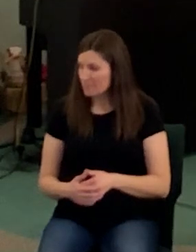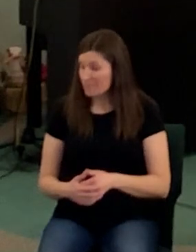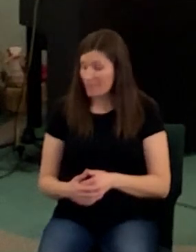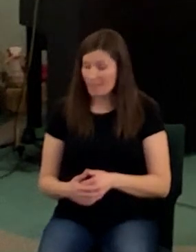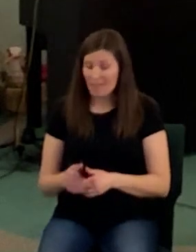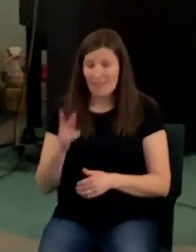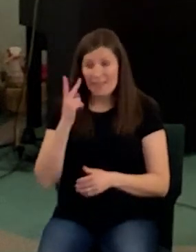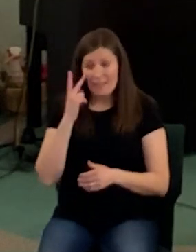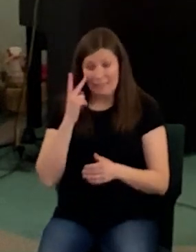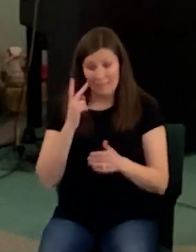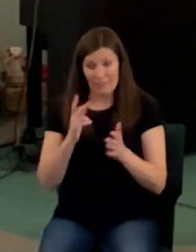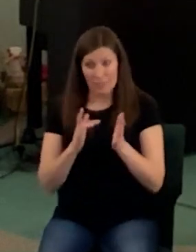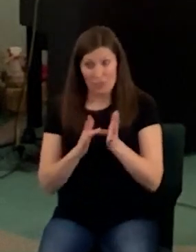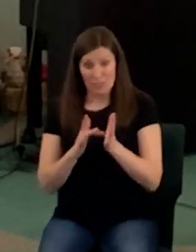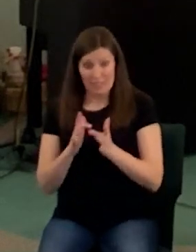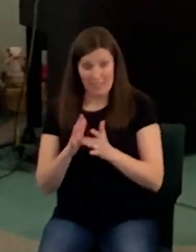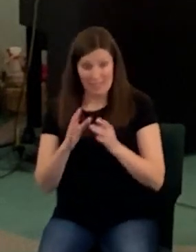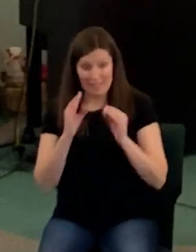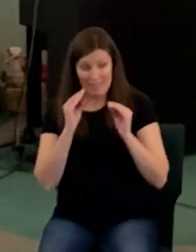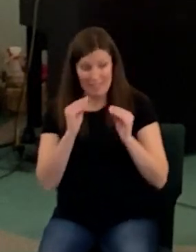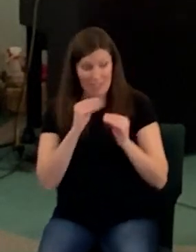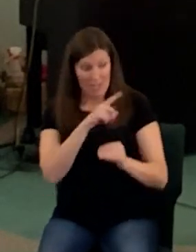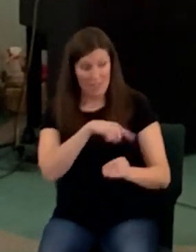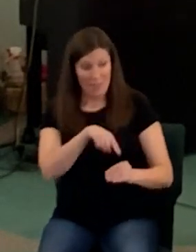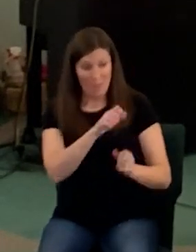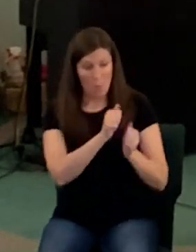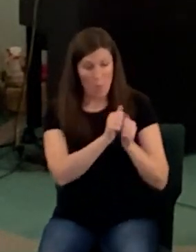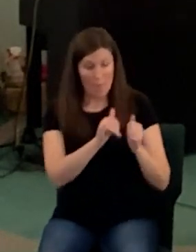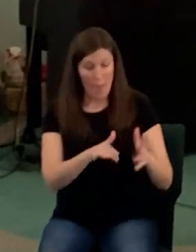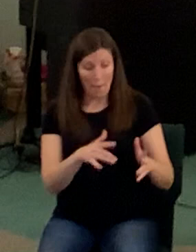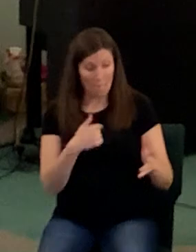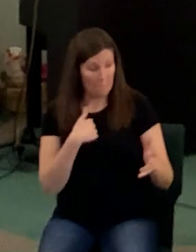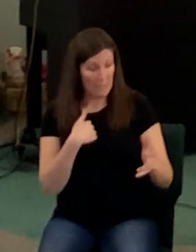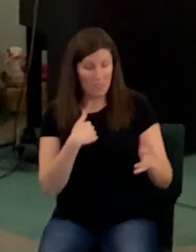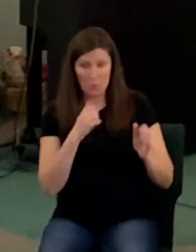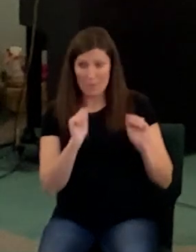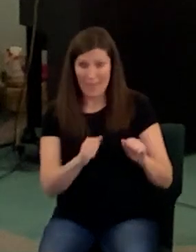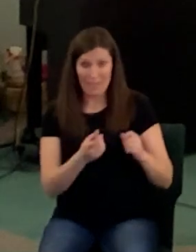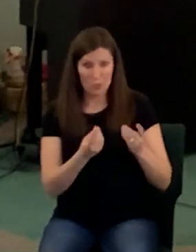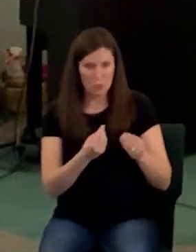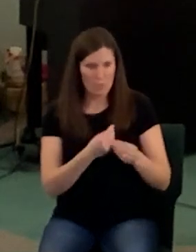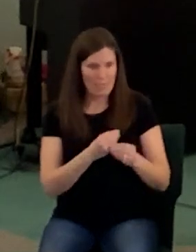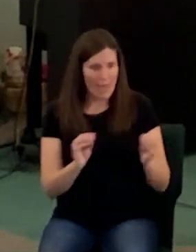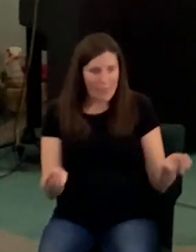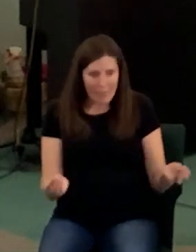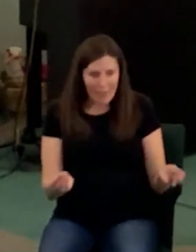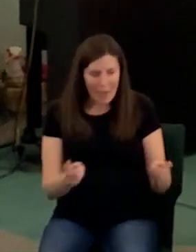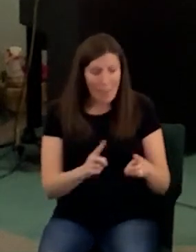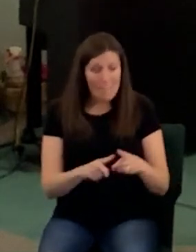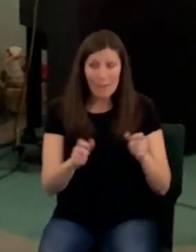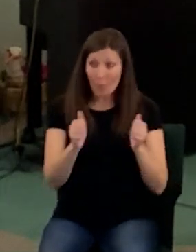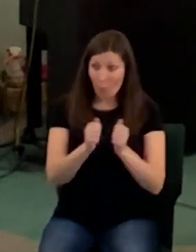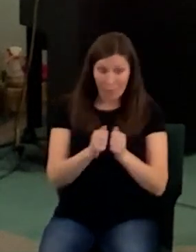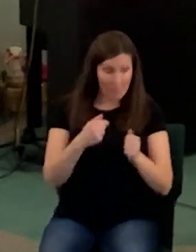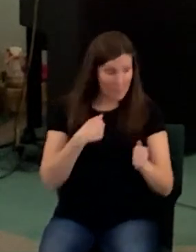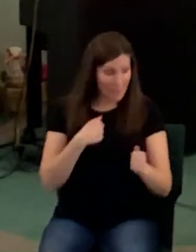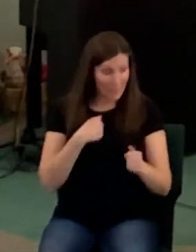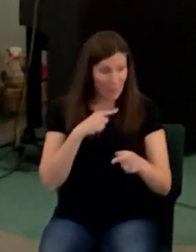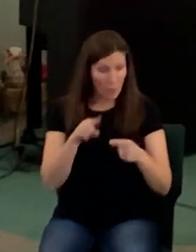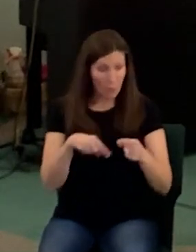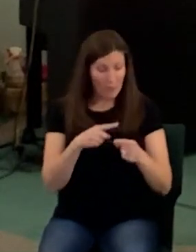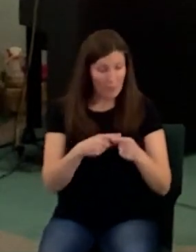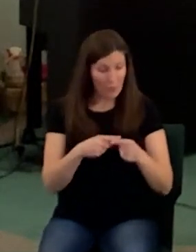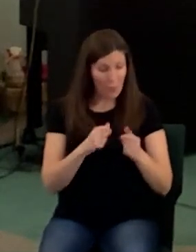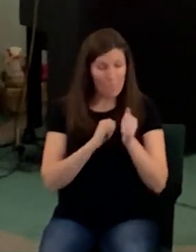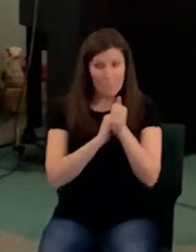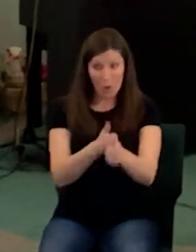See, Jesus is teaching them that without me, you guys can achieve nothing, but with me, when you operate and follow my